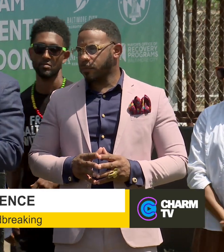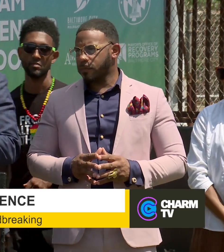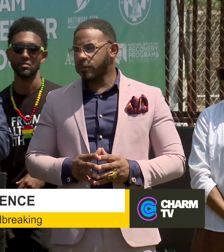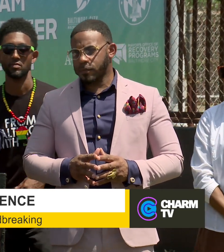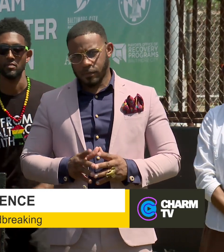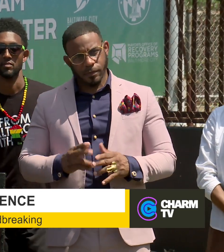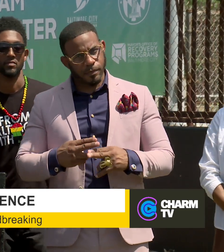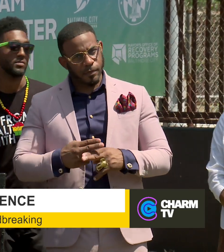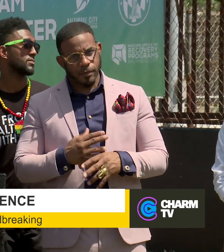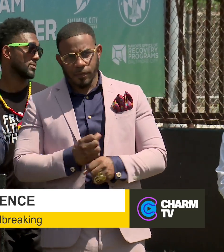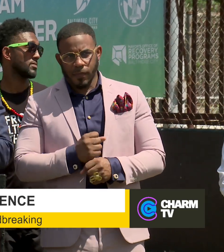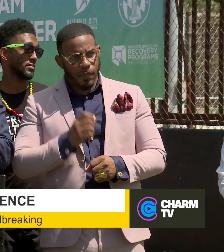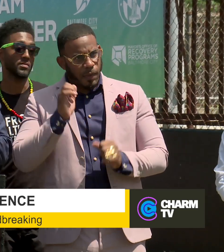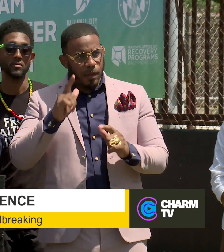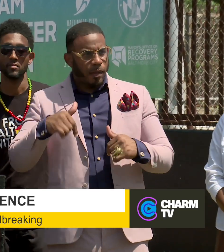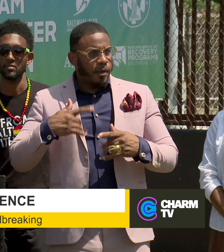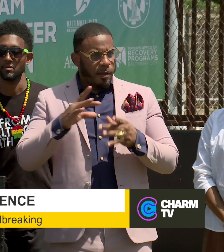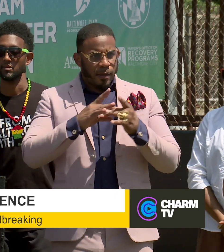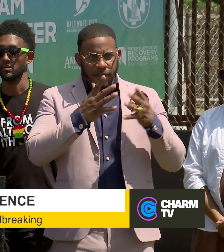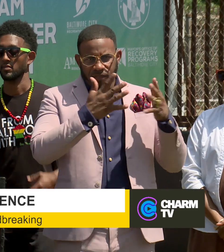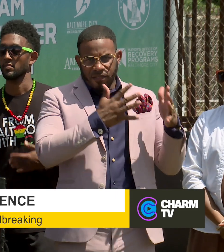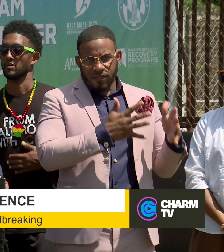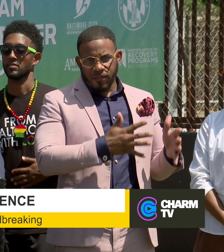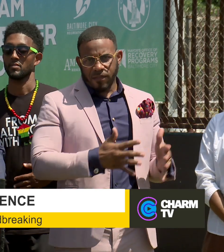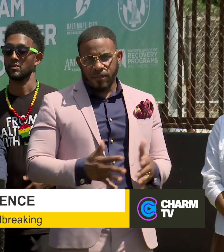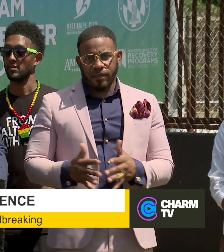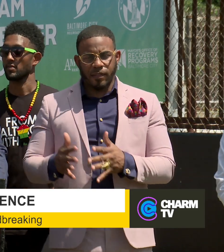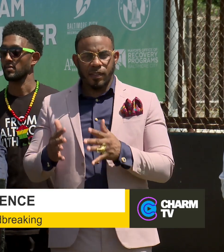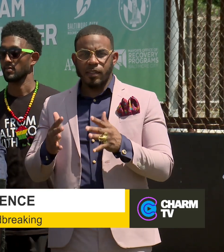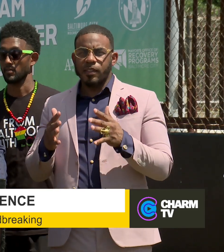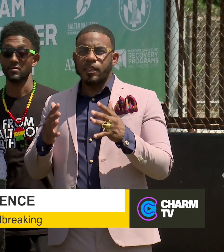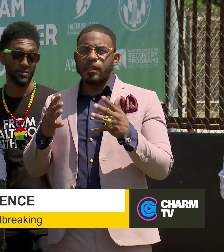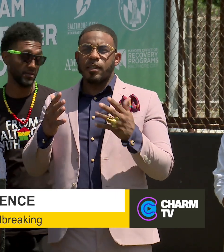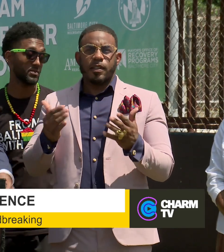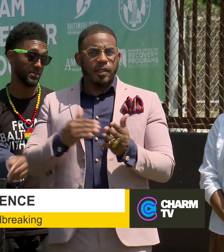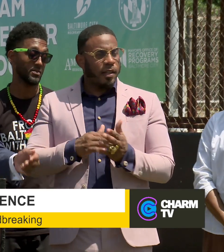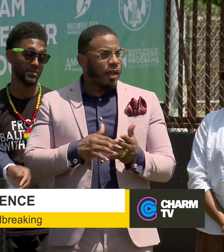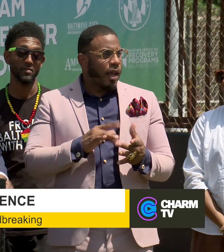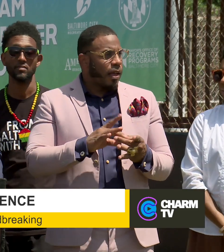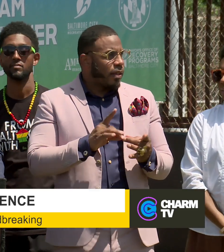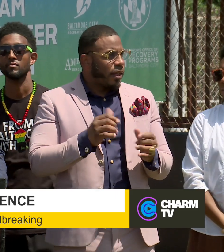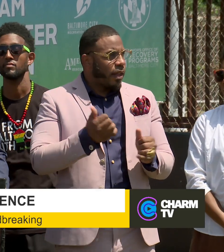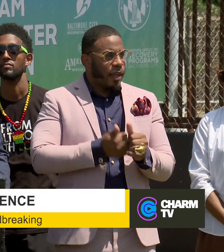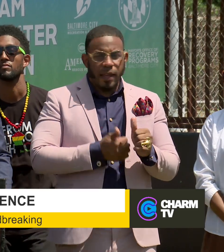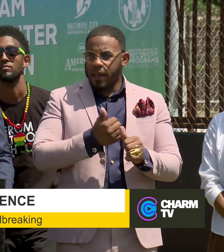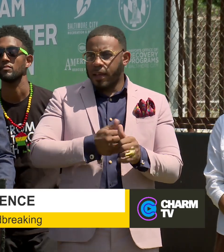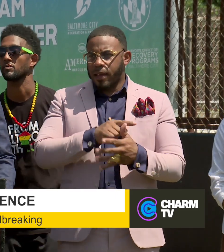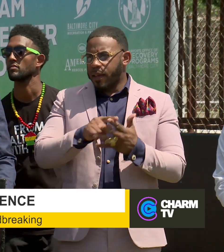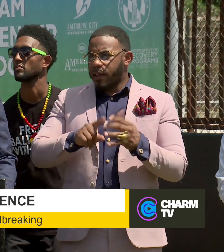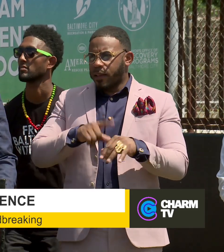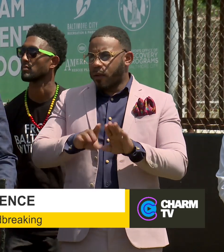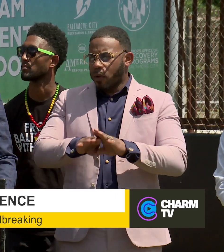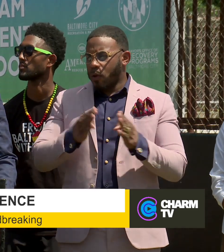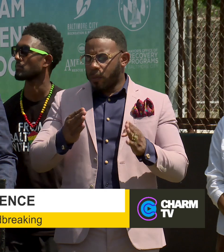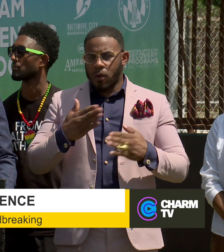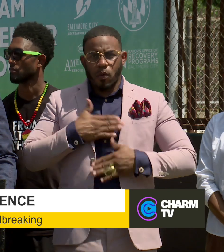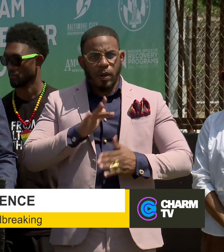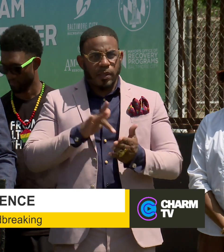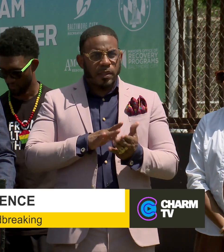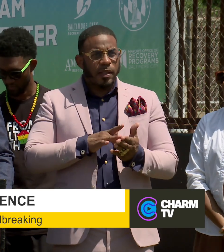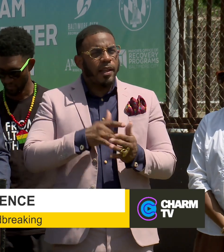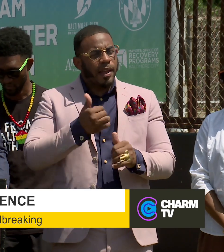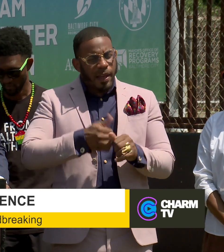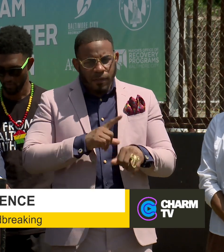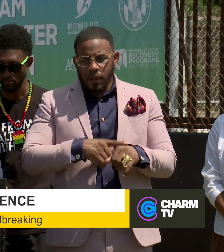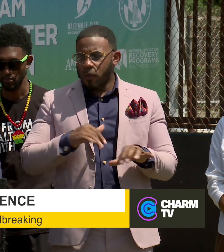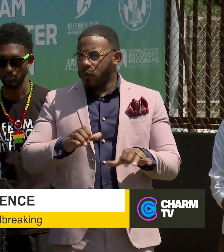I'm going to be very brief. I know it's all been said already. But again, I say this at every single time we open up a rec center, every